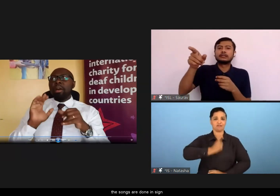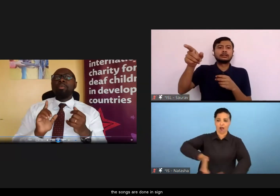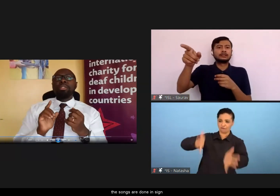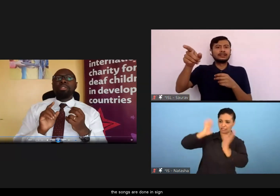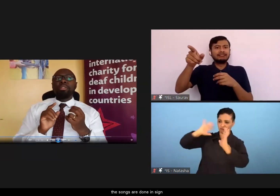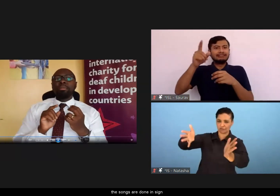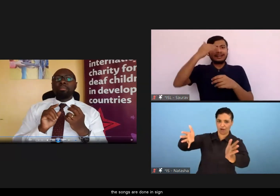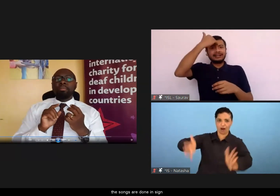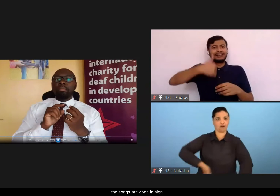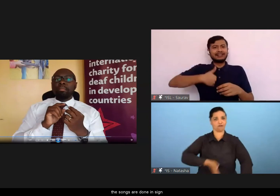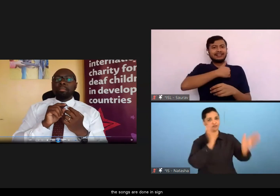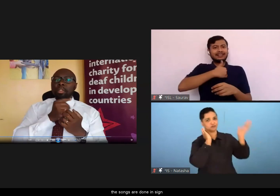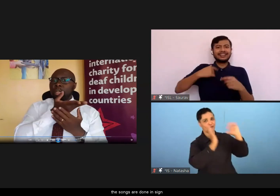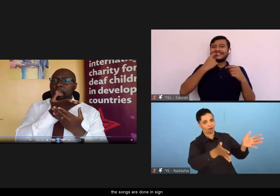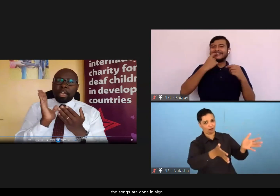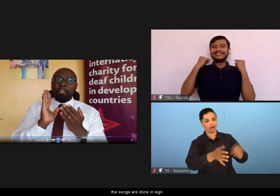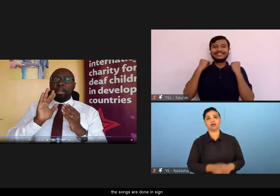the songs are done in sign language,